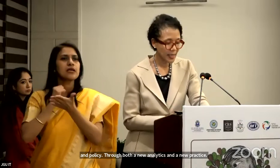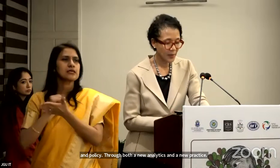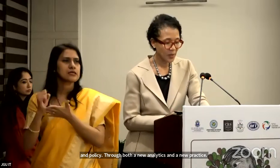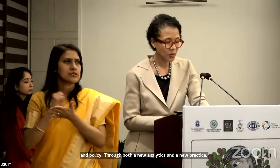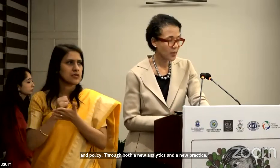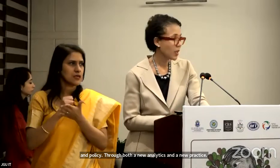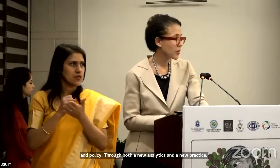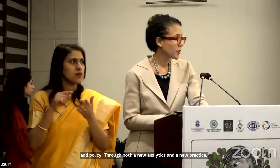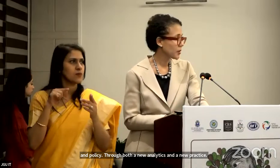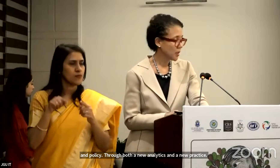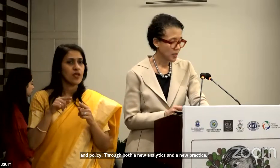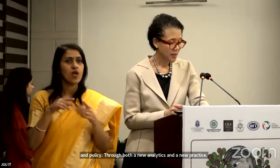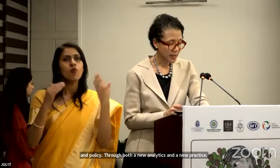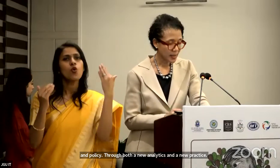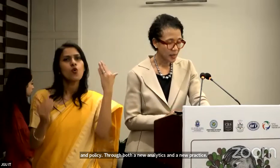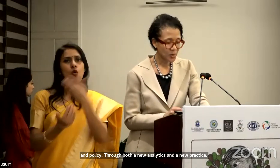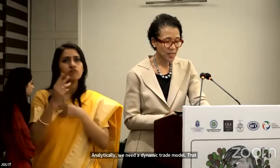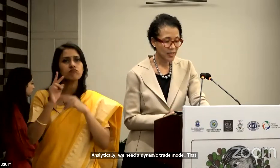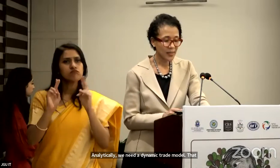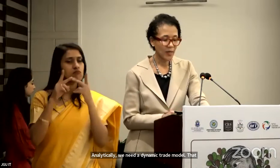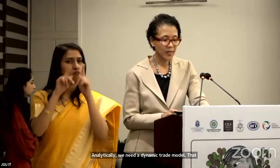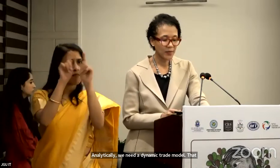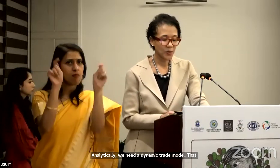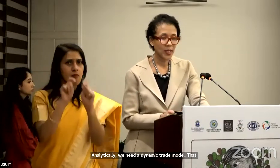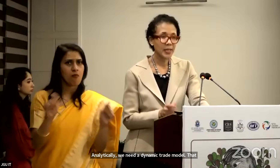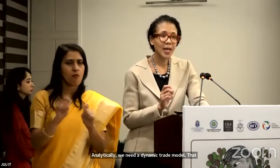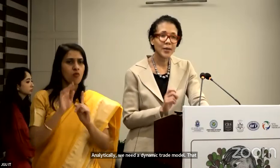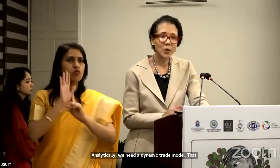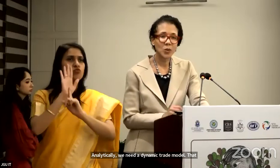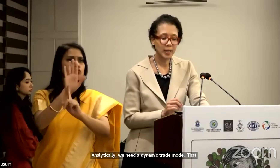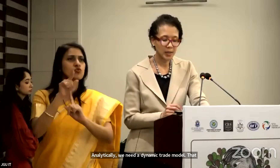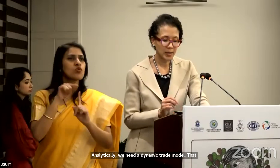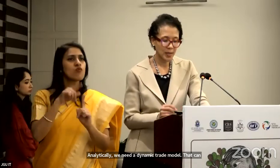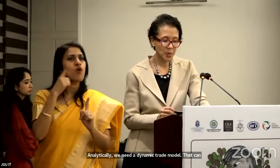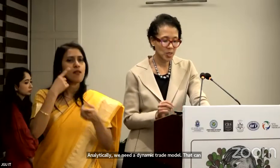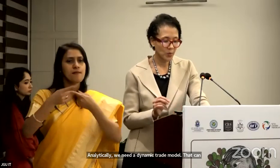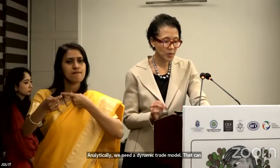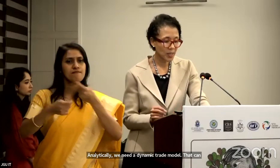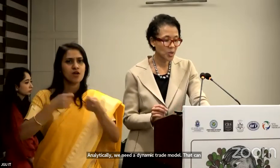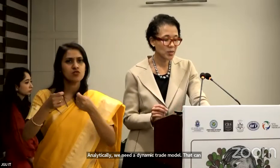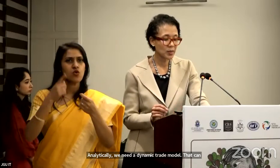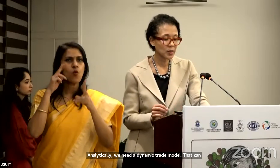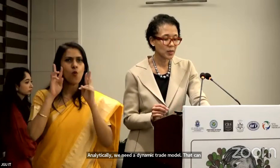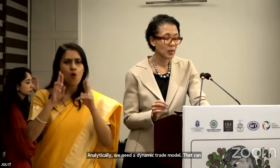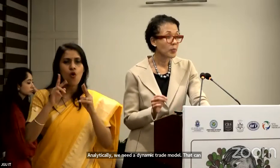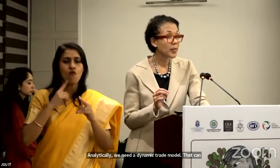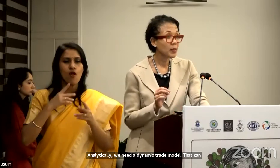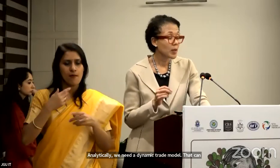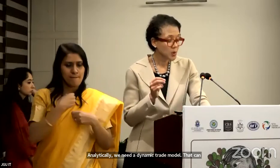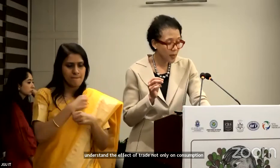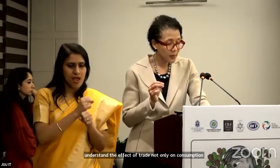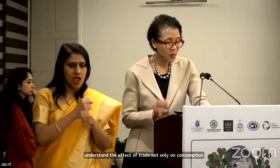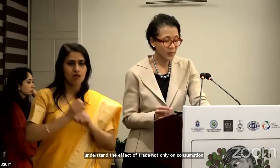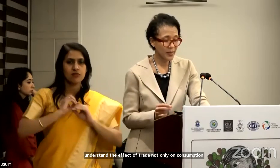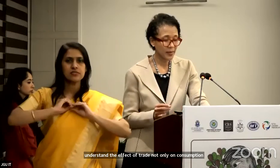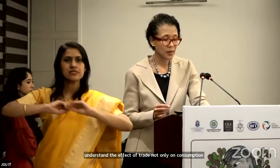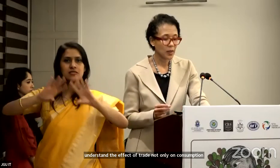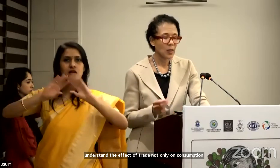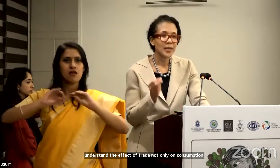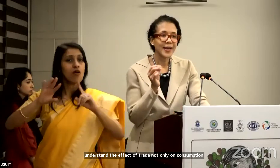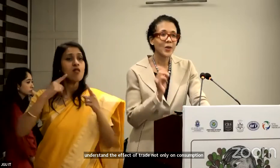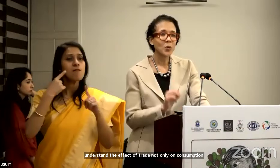a dynamic trade model that can understand the effect of trade not only on consumption and production, but also on